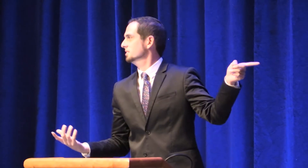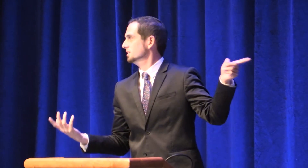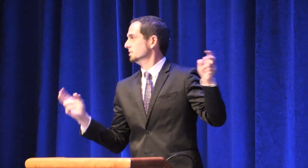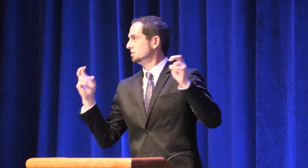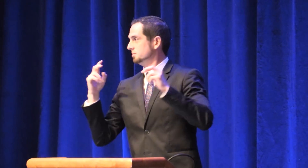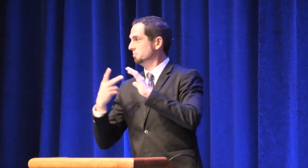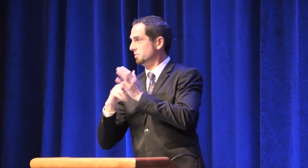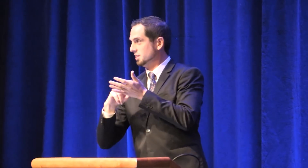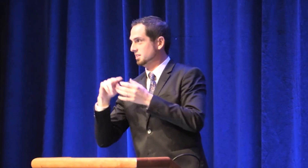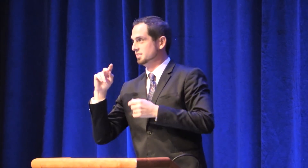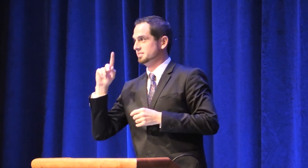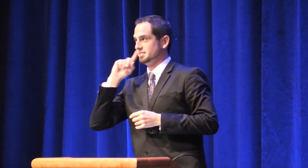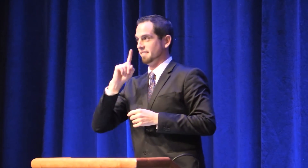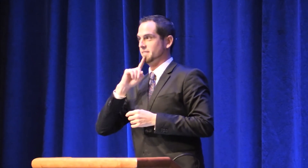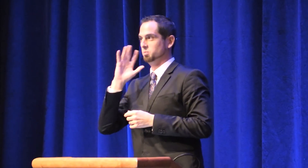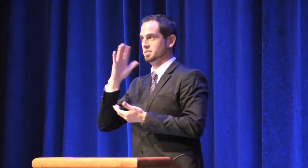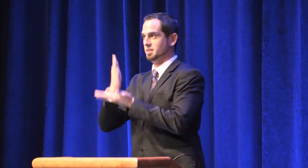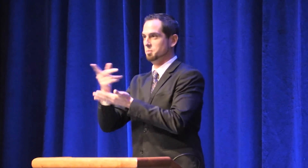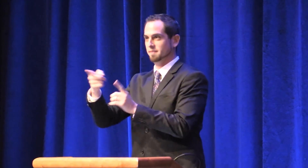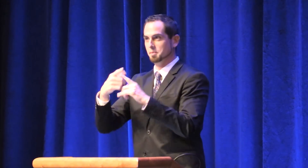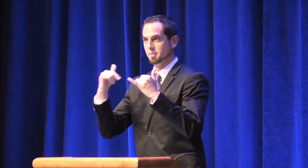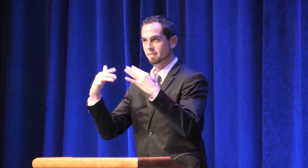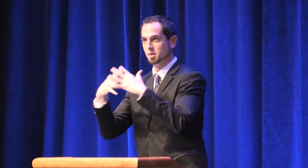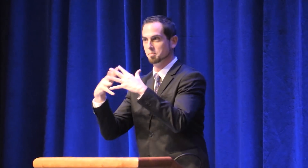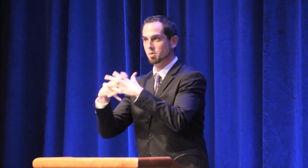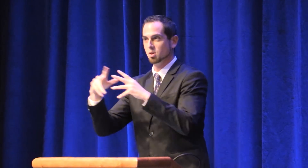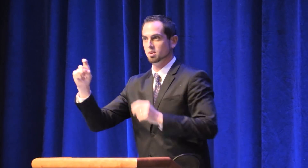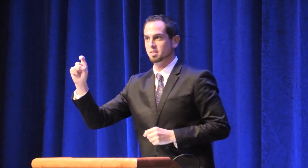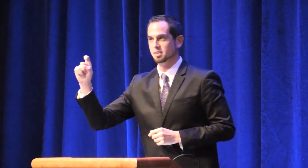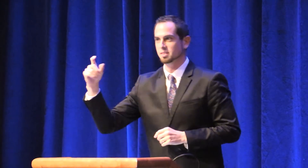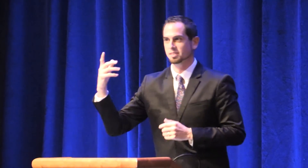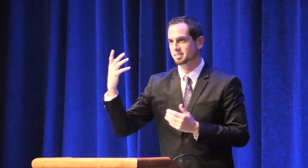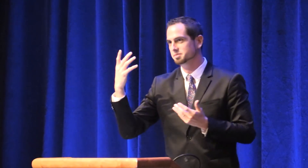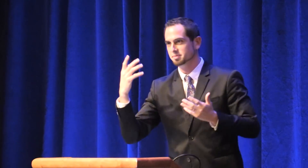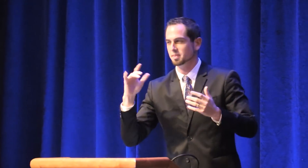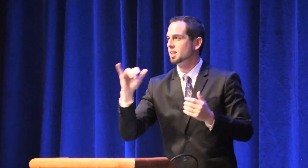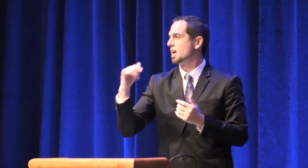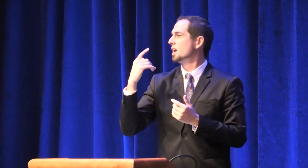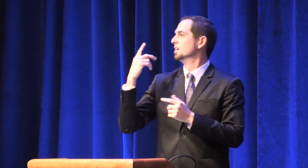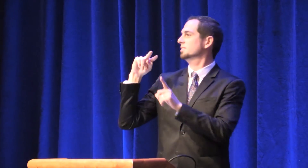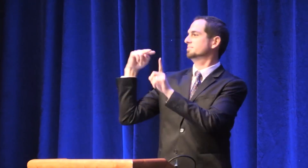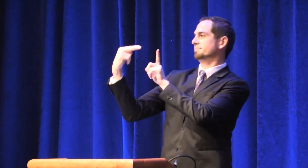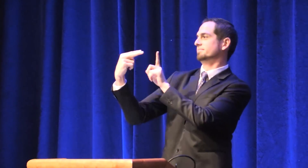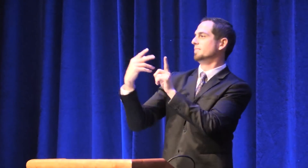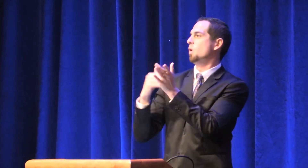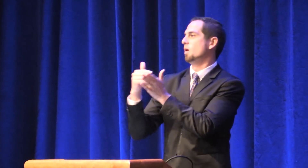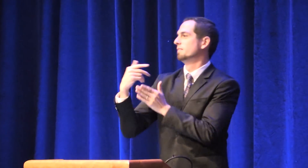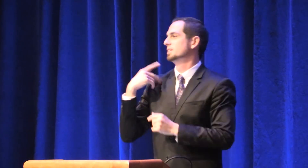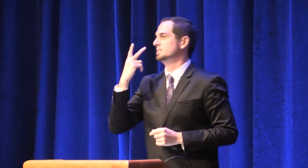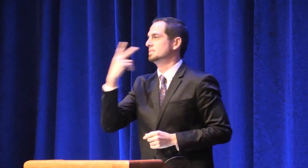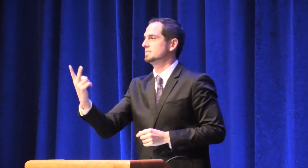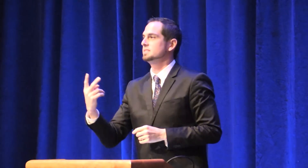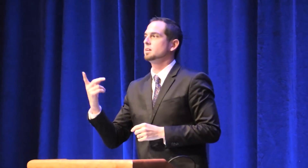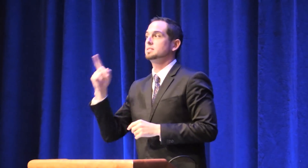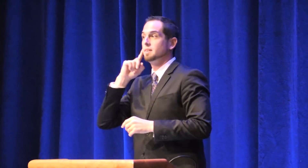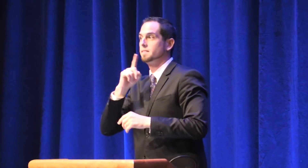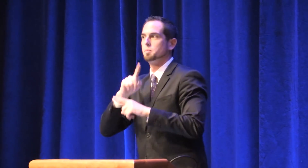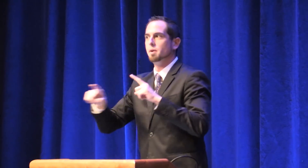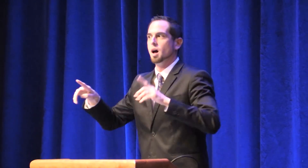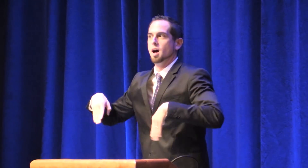So what assumptions can be made about how a deaf person might be portrayed in this article? It's as if being deaf